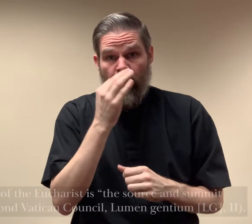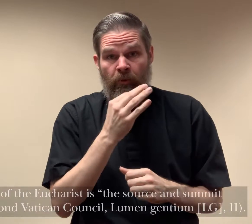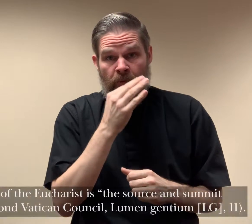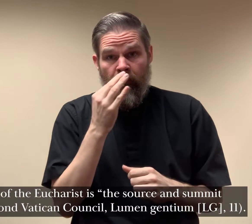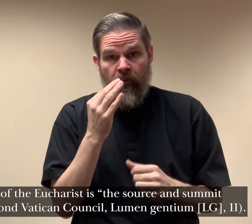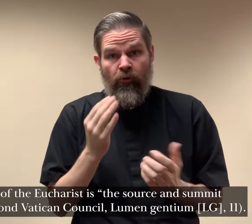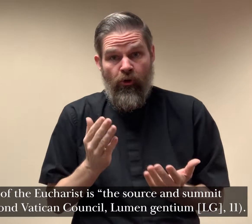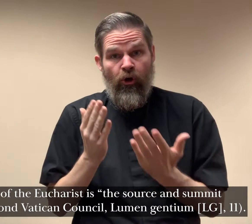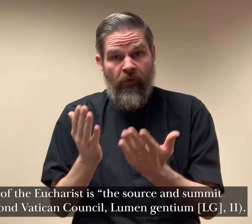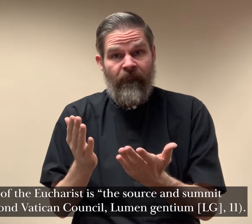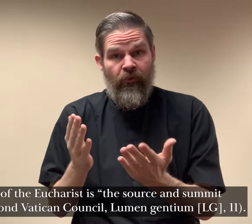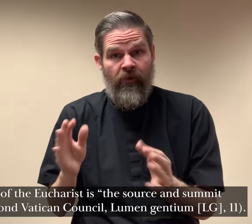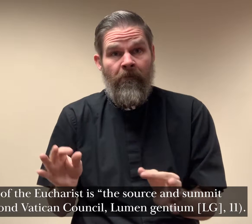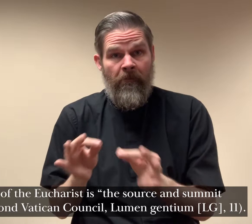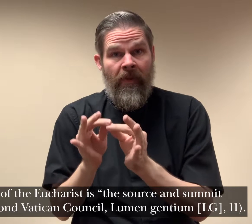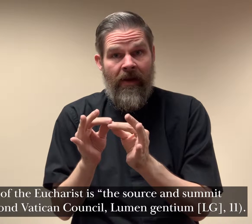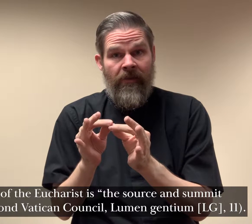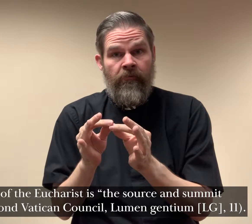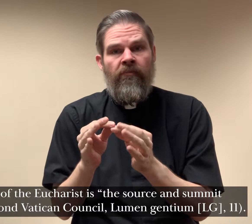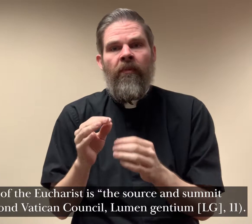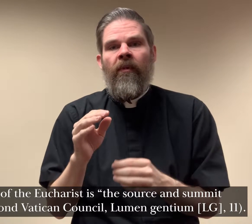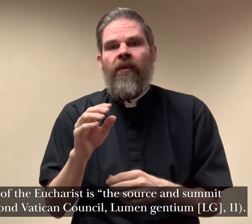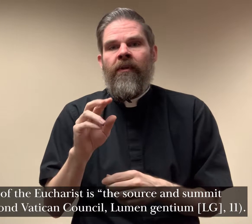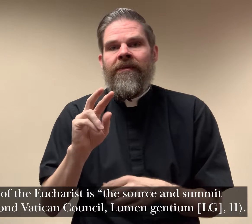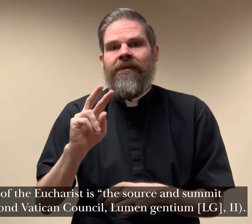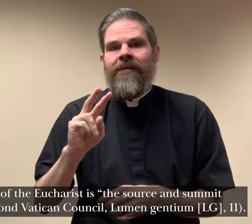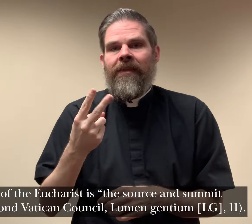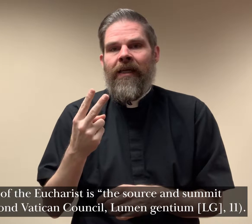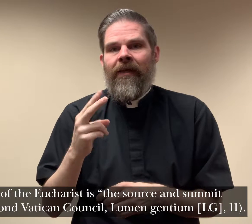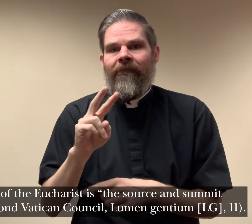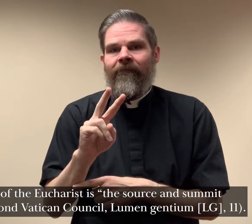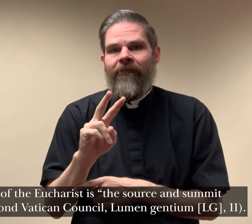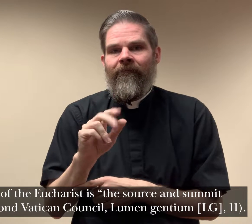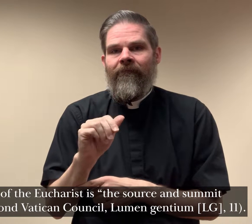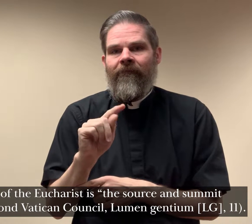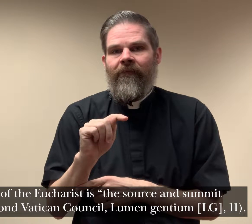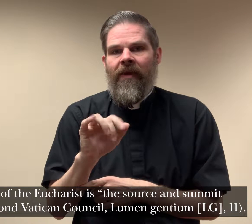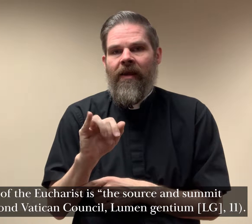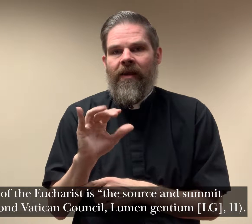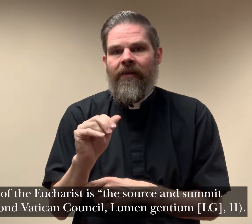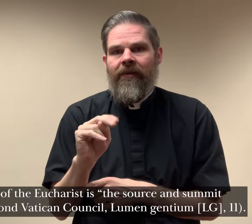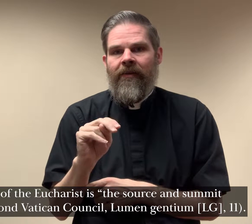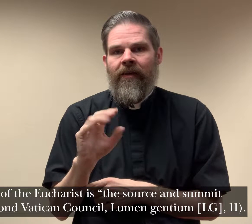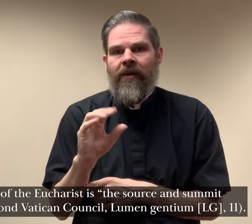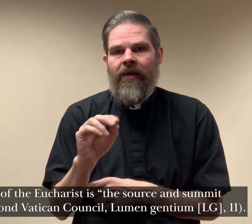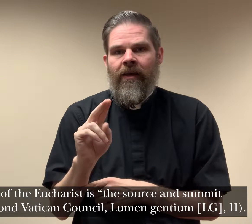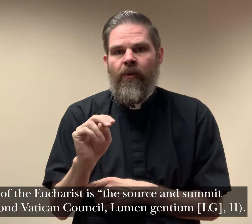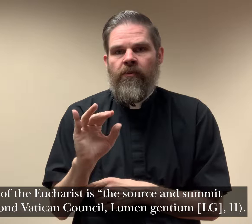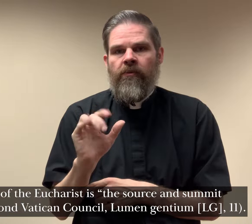Thus the celebration of the Eucharist is the source and summit of the Christian life. Second Vatican Council, Lumen Gentium 11.